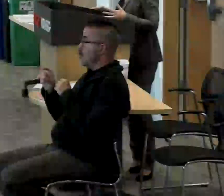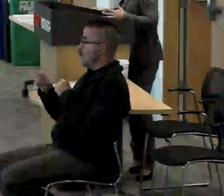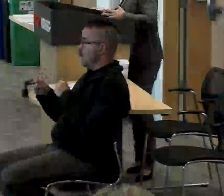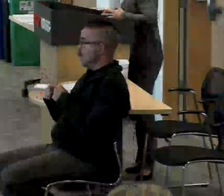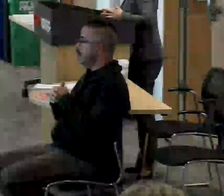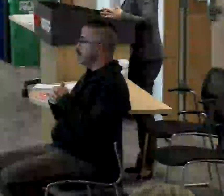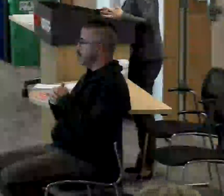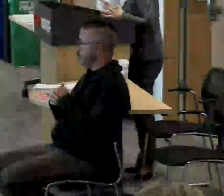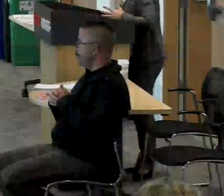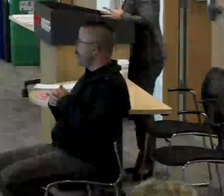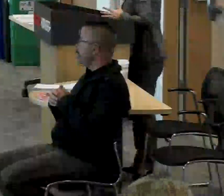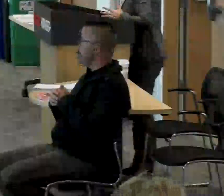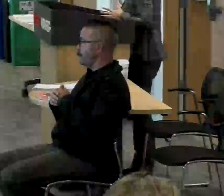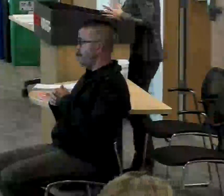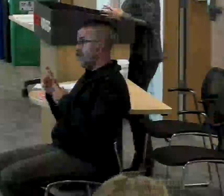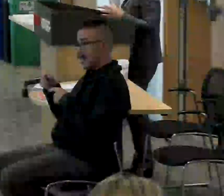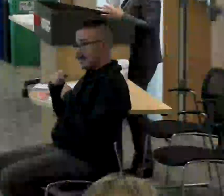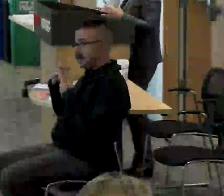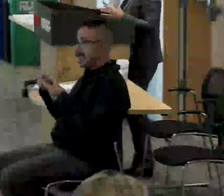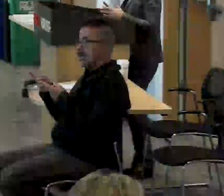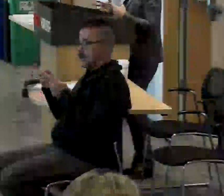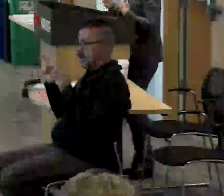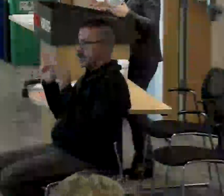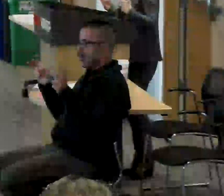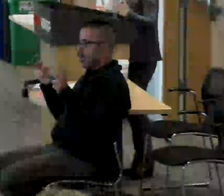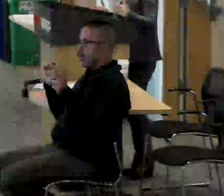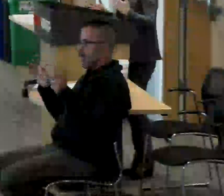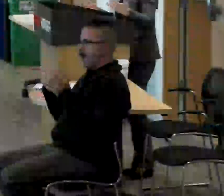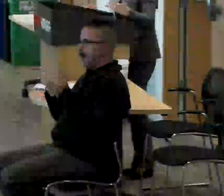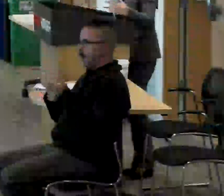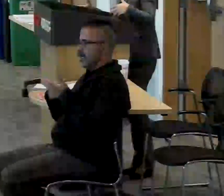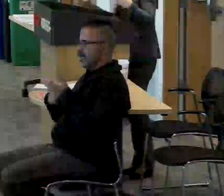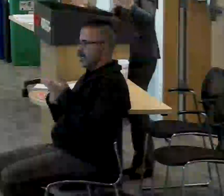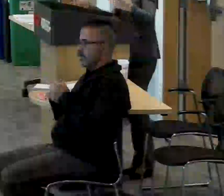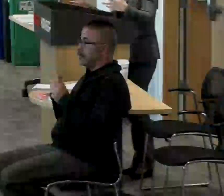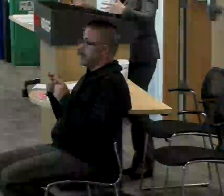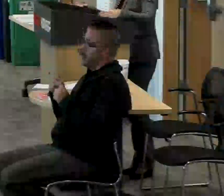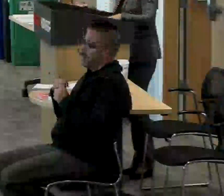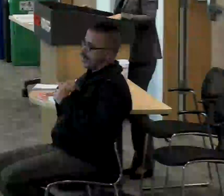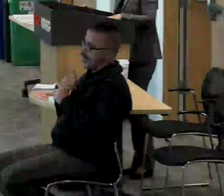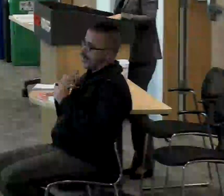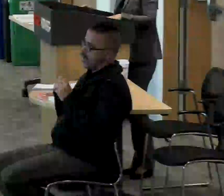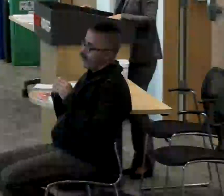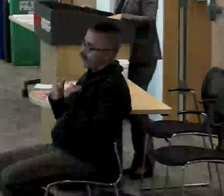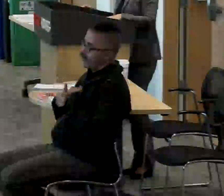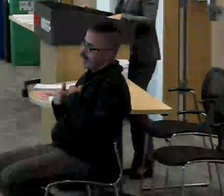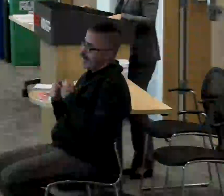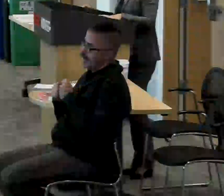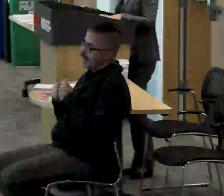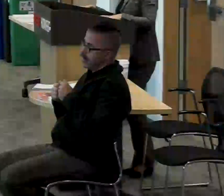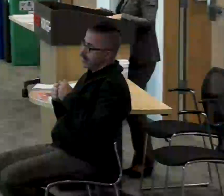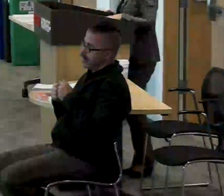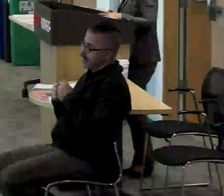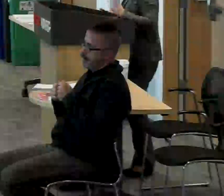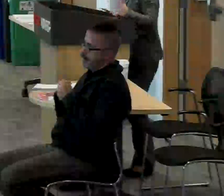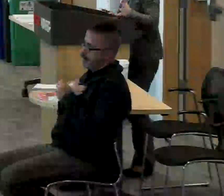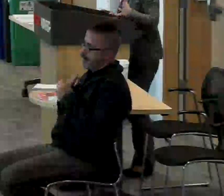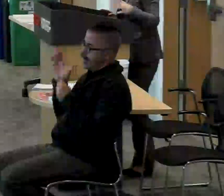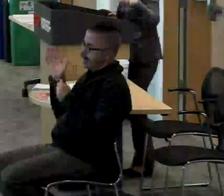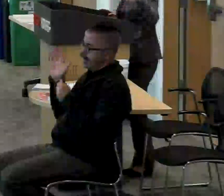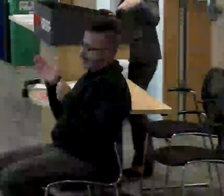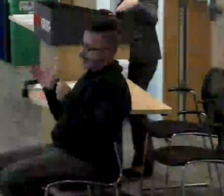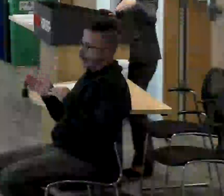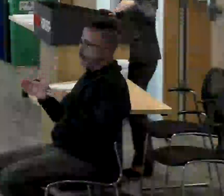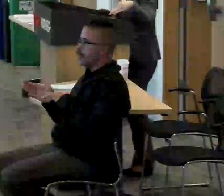of discussion, and it's been the topic of discussion when I have more time with larger audiences, right? We did a